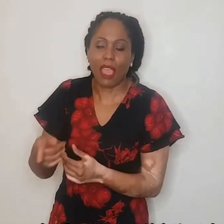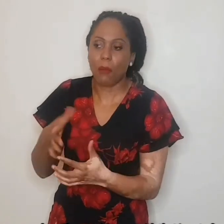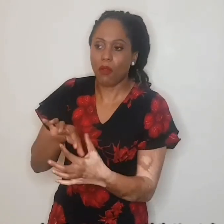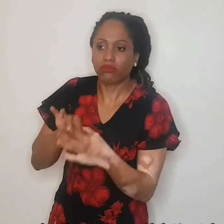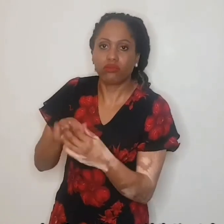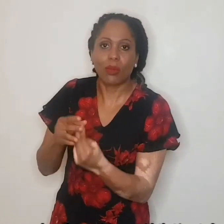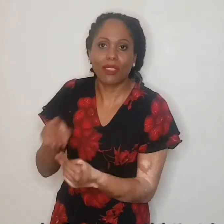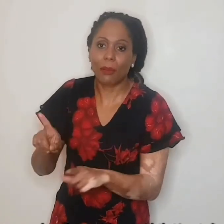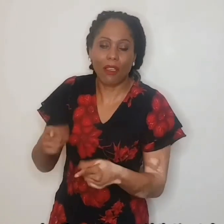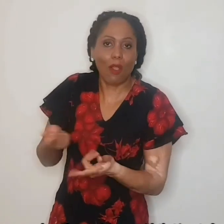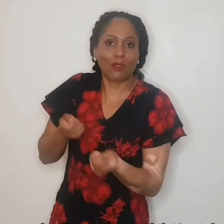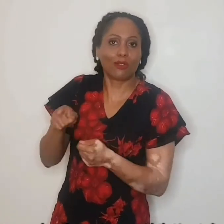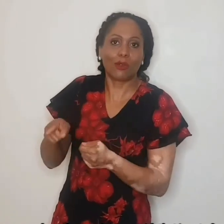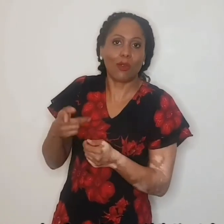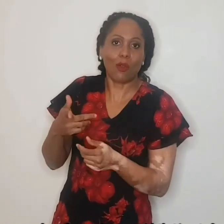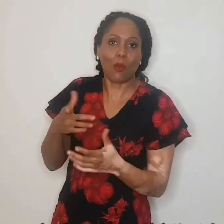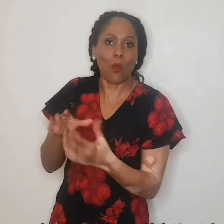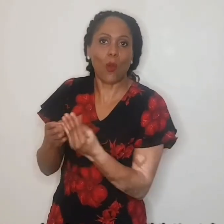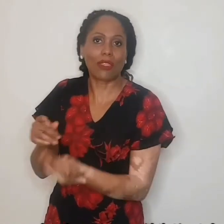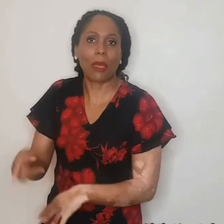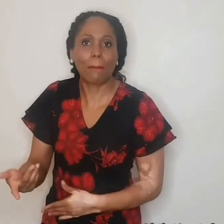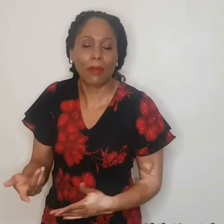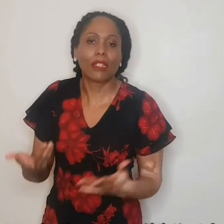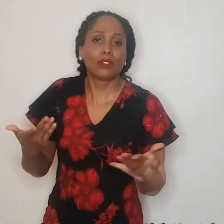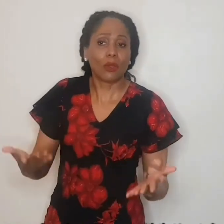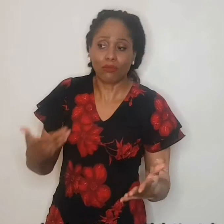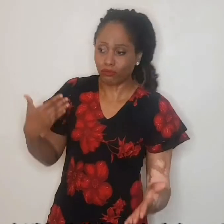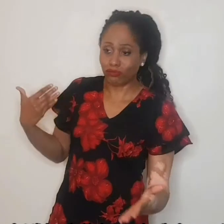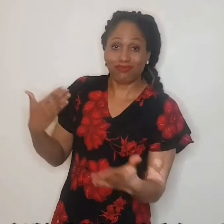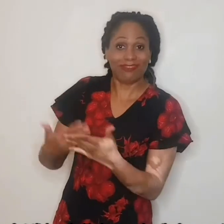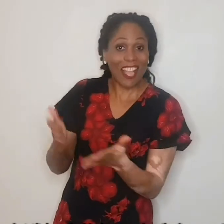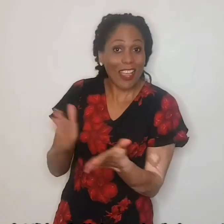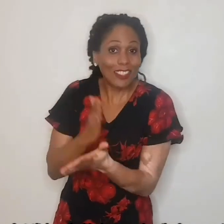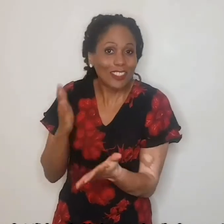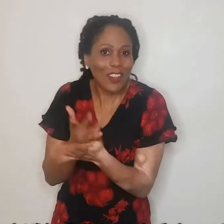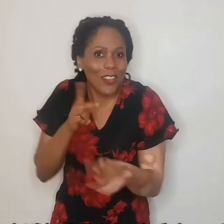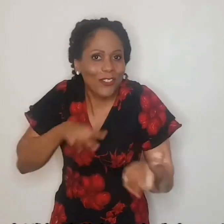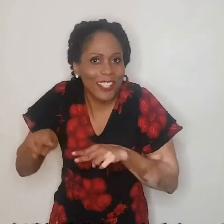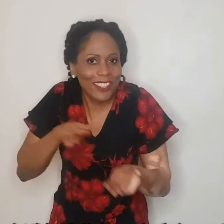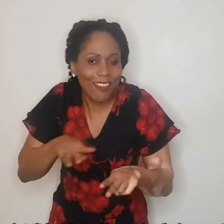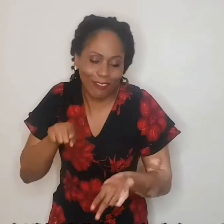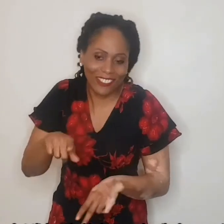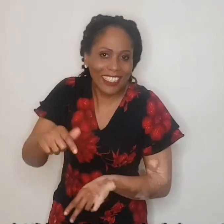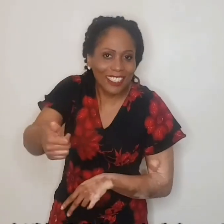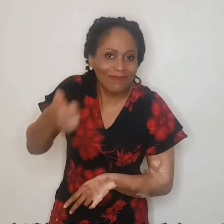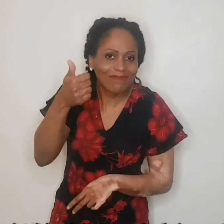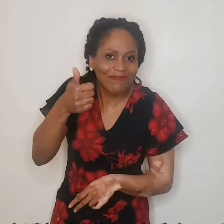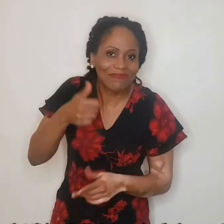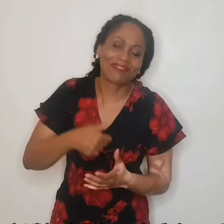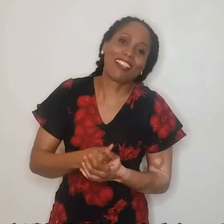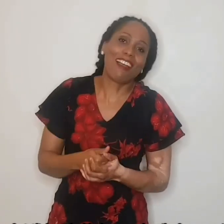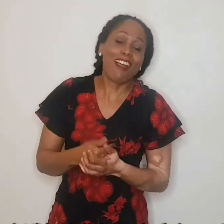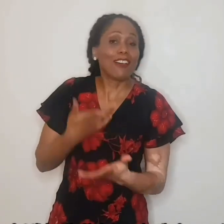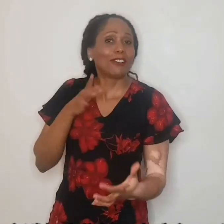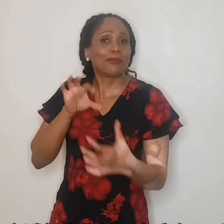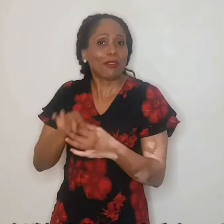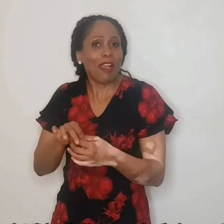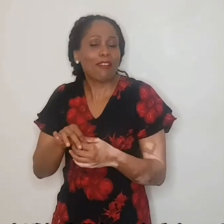that is out of our control. Are you enjoying this so far? Click on the like button. Subscribe